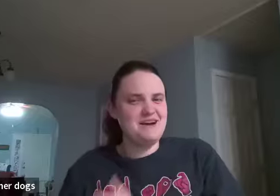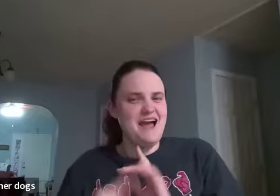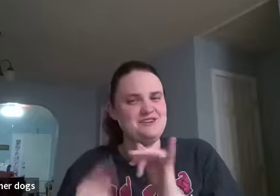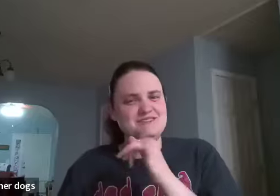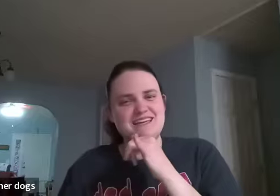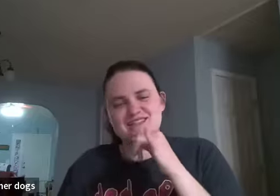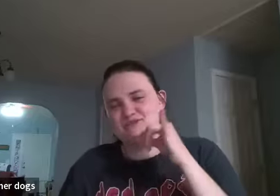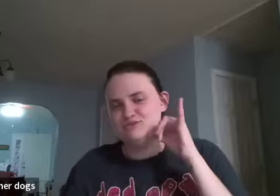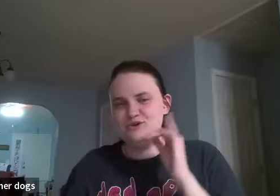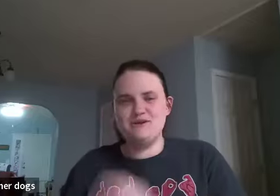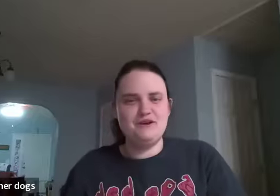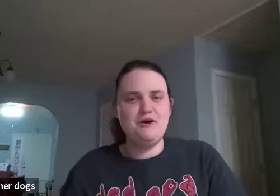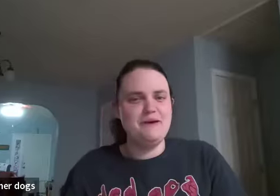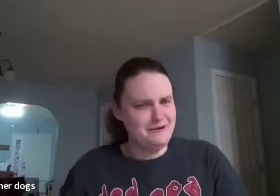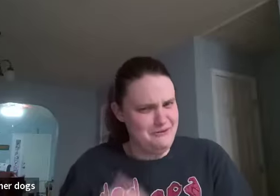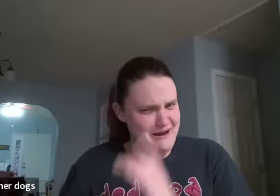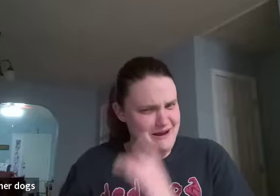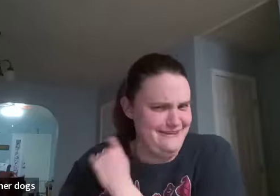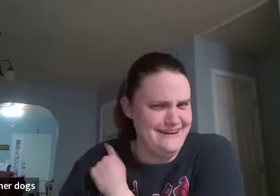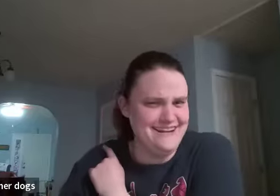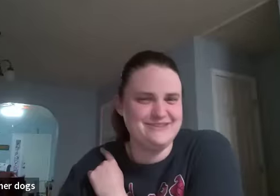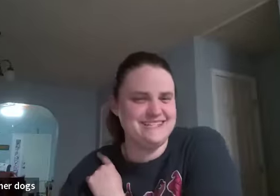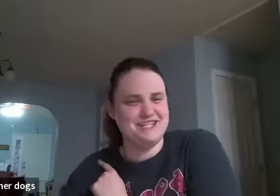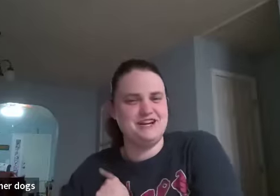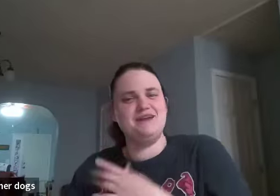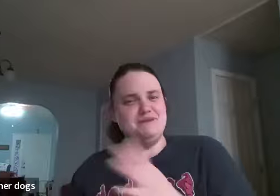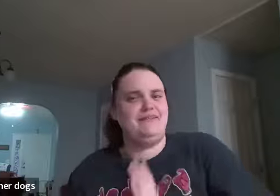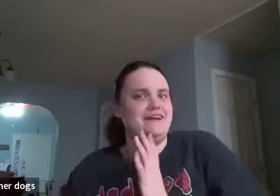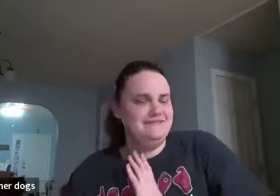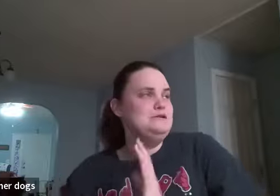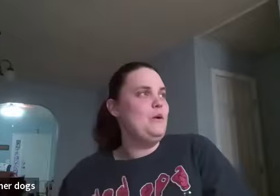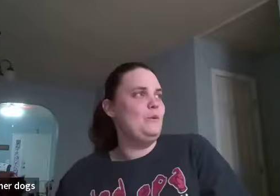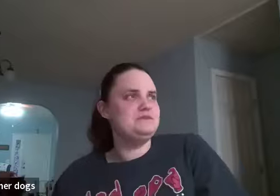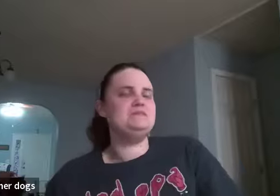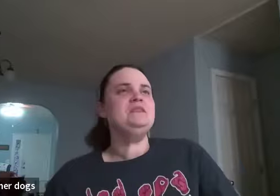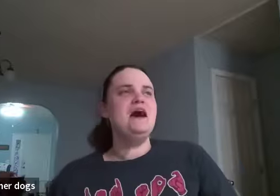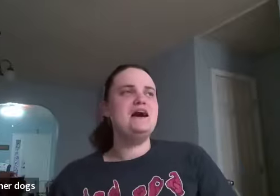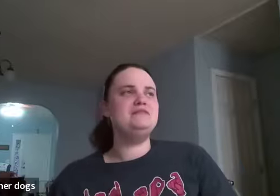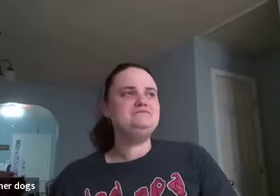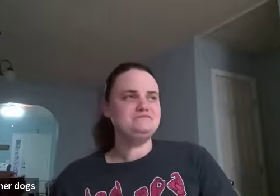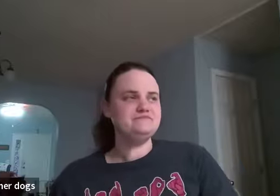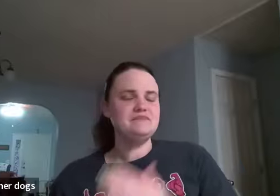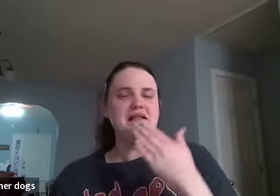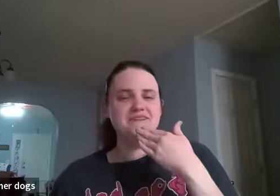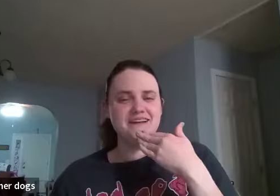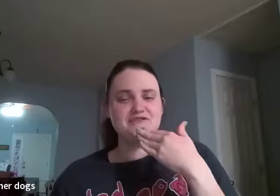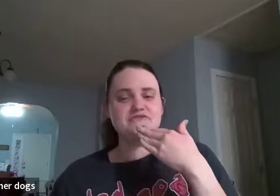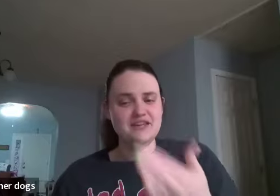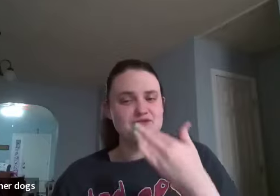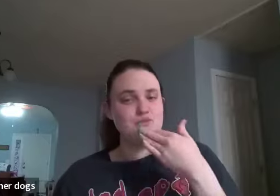talking about how you can say someone's rude and we're no better. Right now, we're not even teaching you how to be polite. Whoops. Um, well, yeah, so thank you is